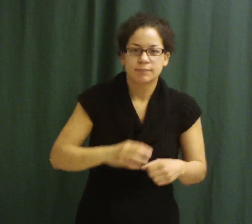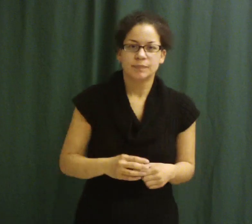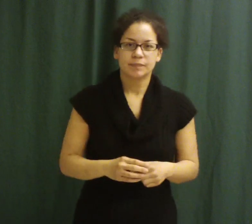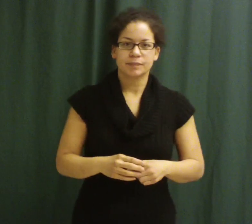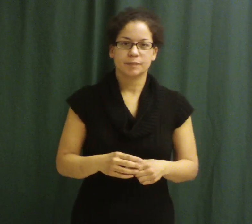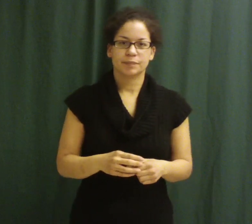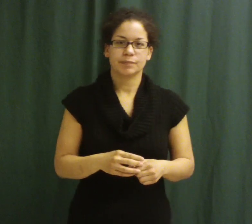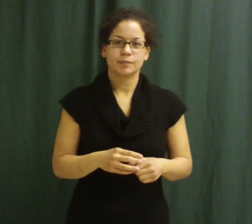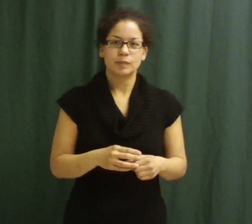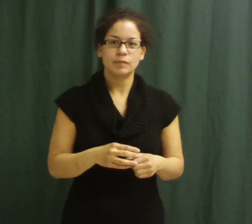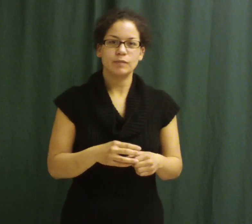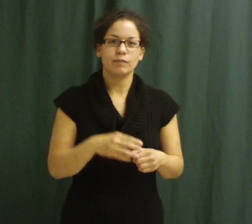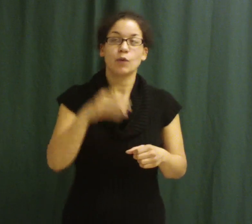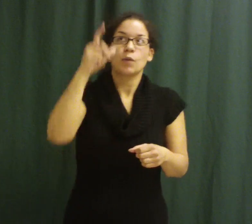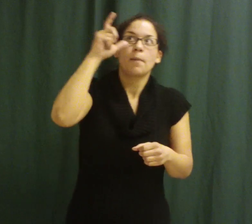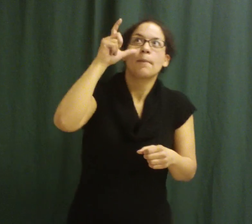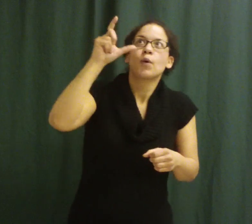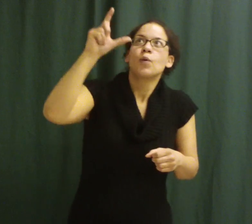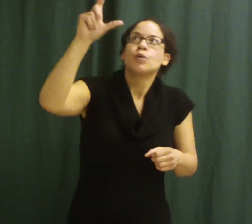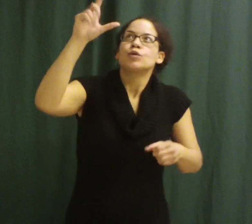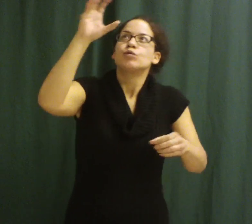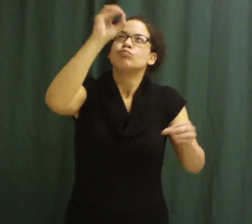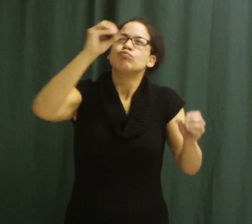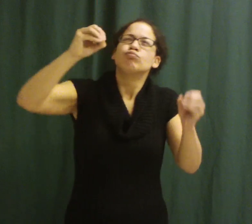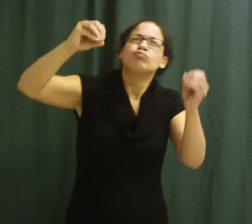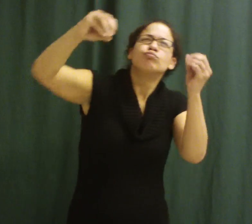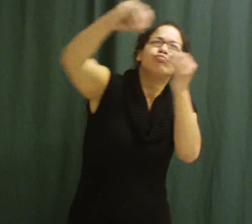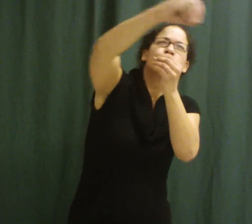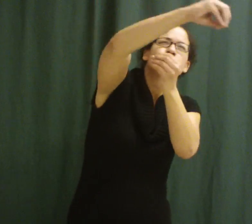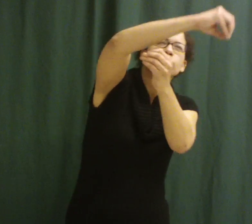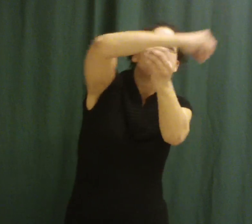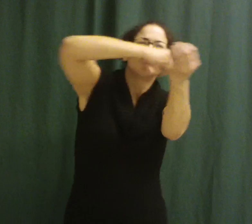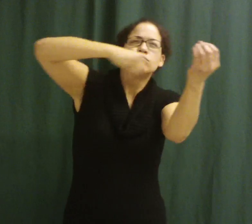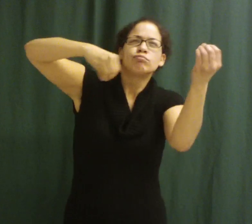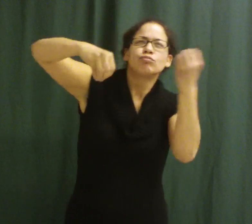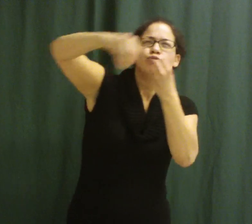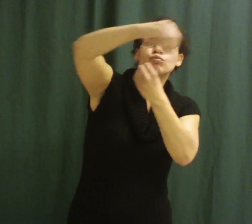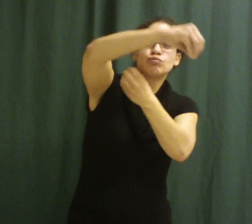With orbiting moons and a thin encircling ring.